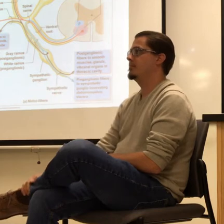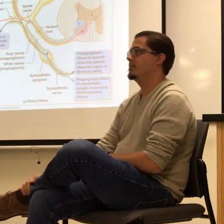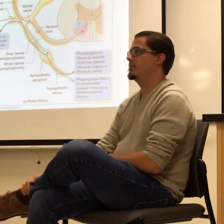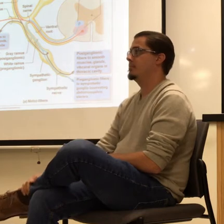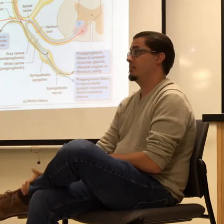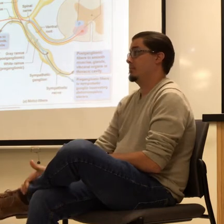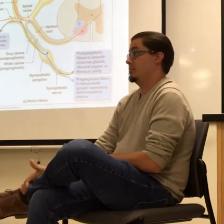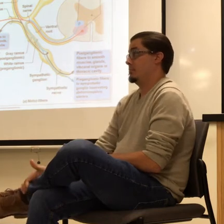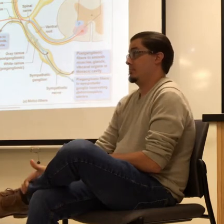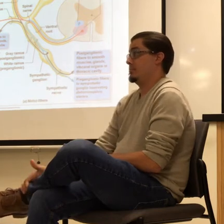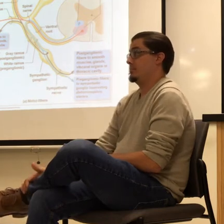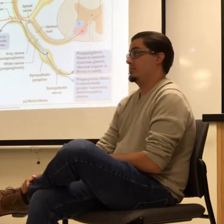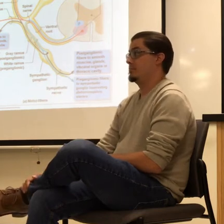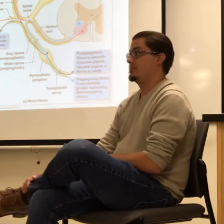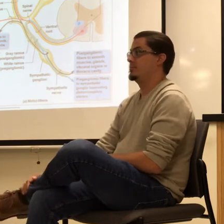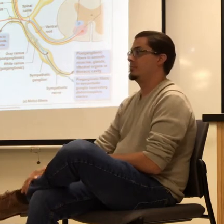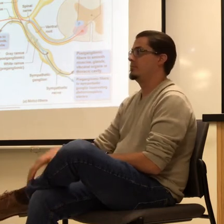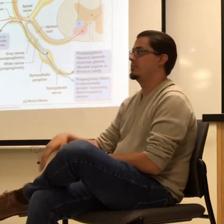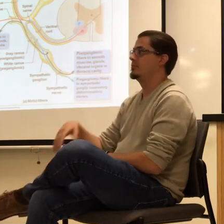spinal nerve,